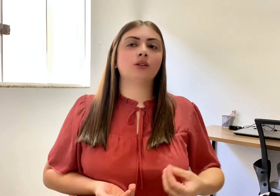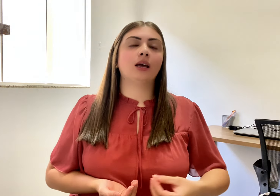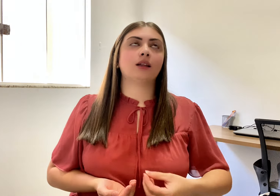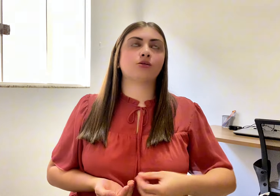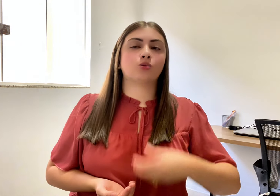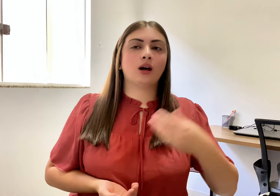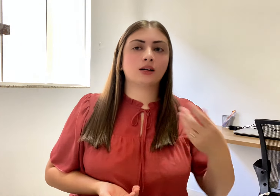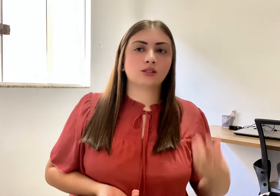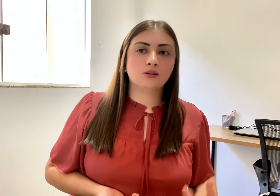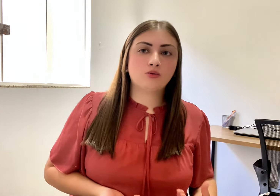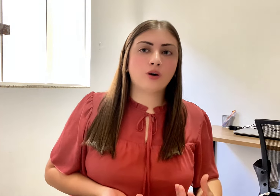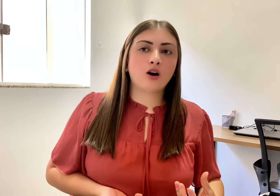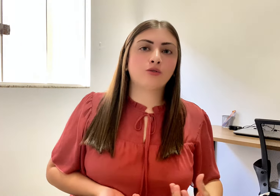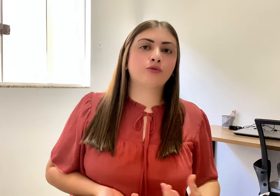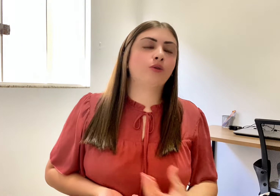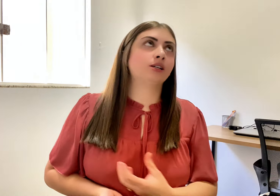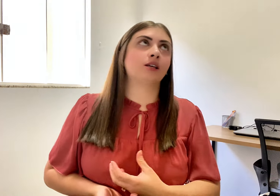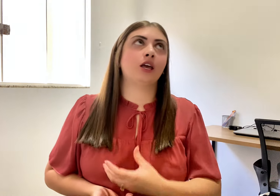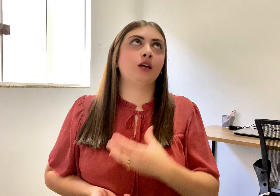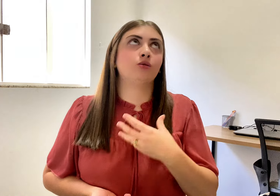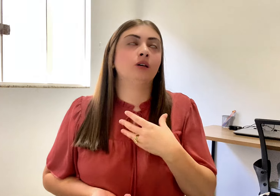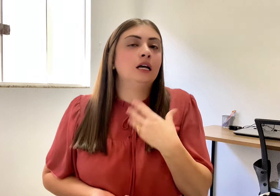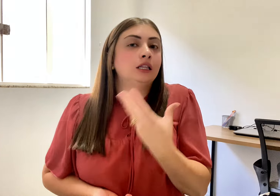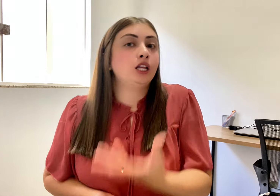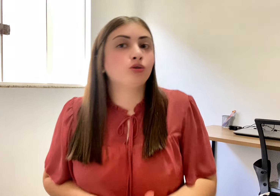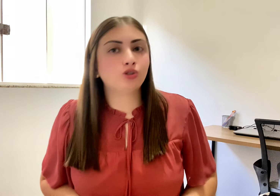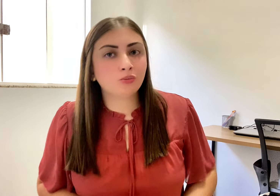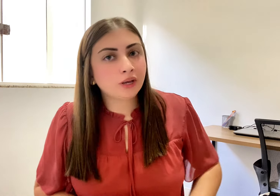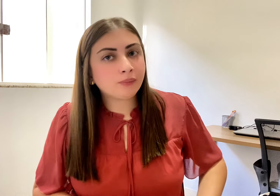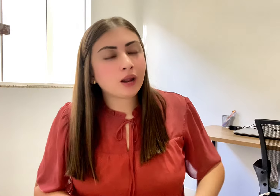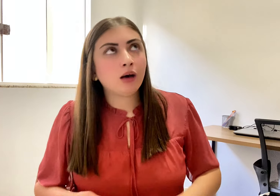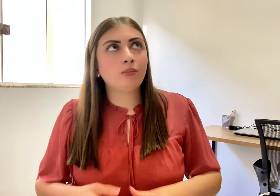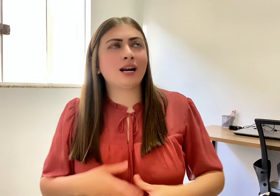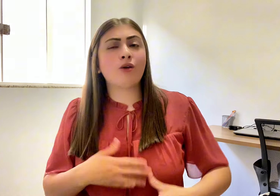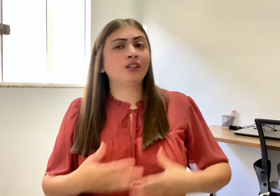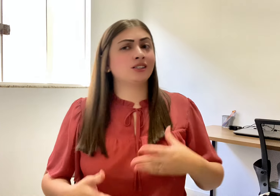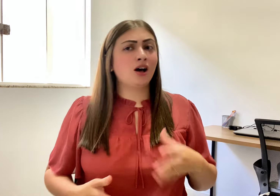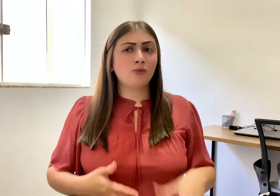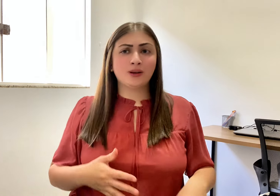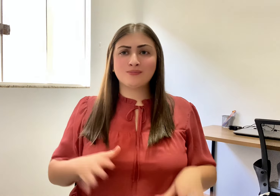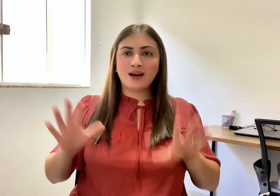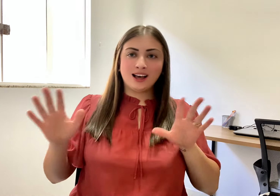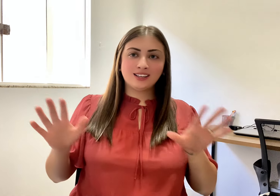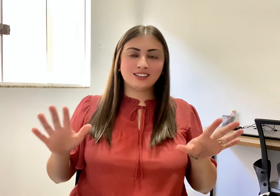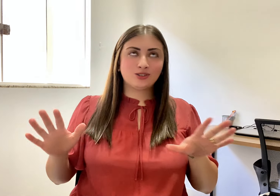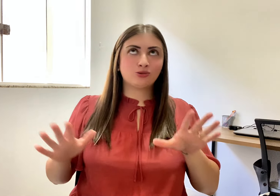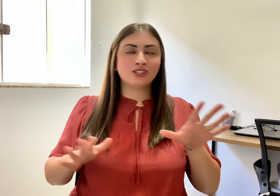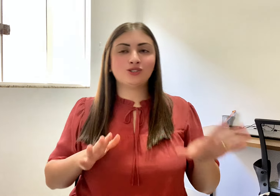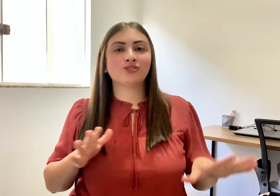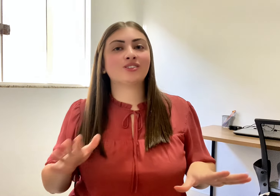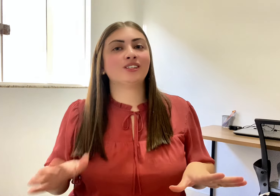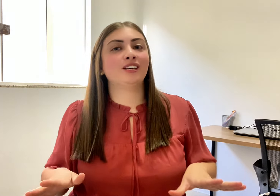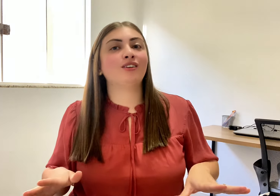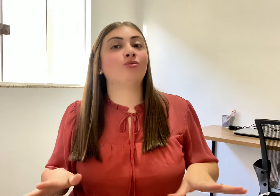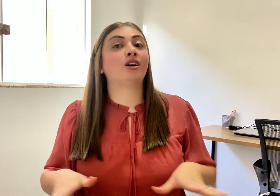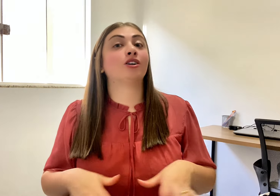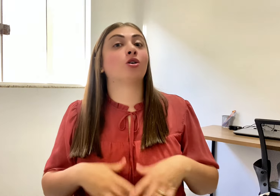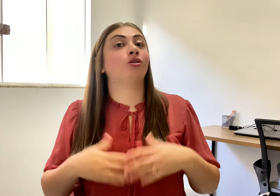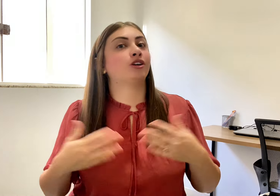and attract wealth was new to me, but I was open-minded and ready to see what it could